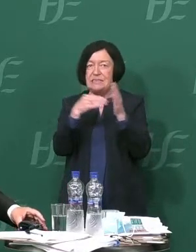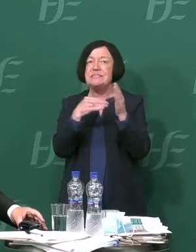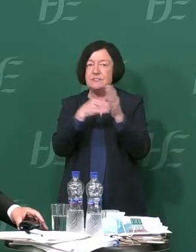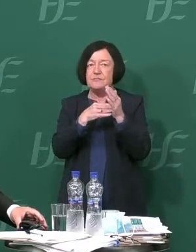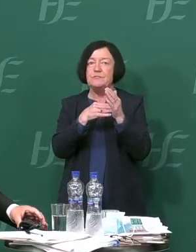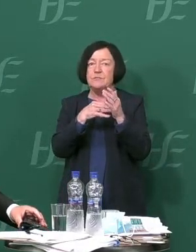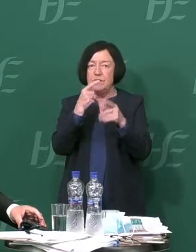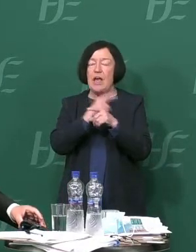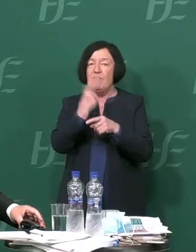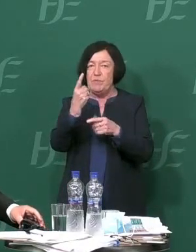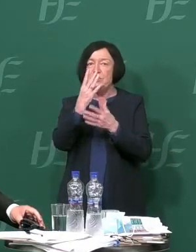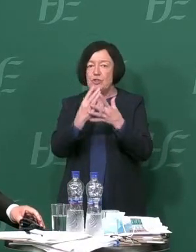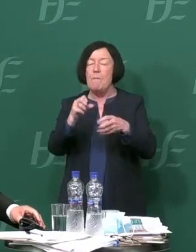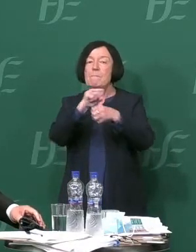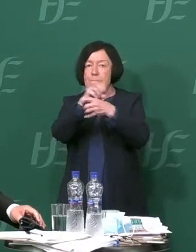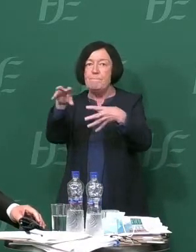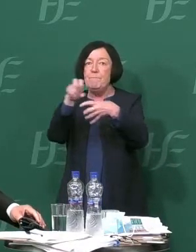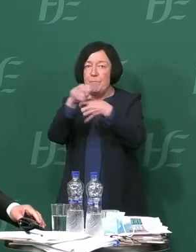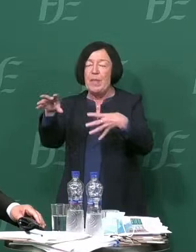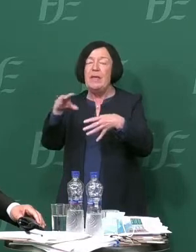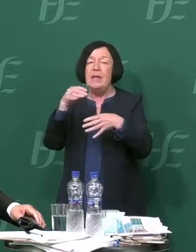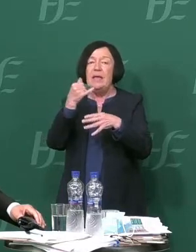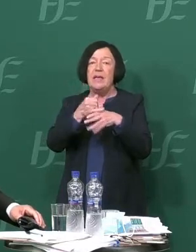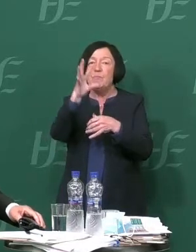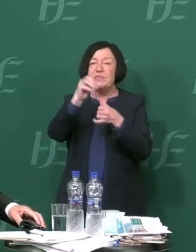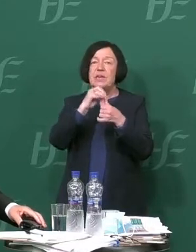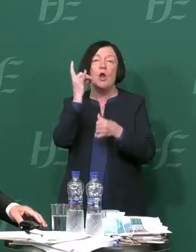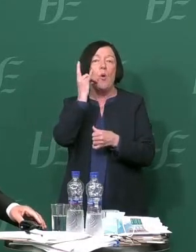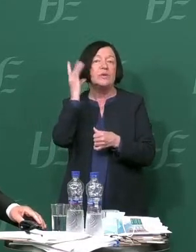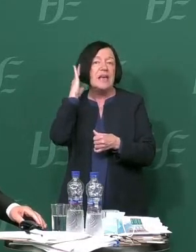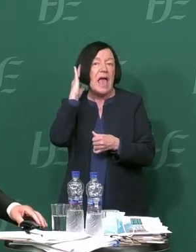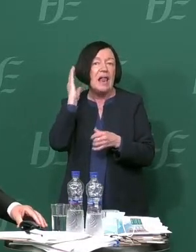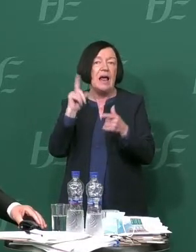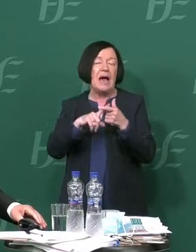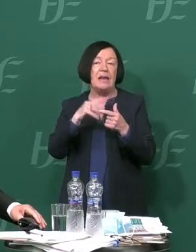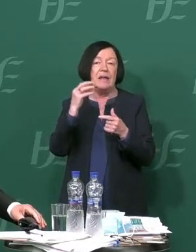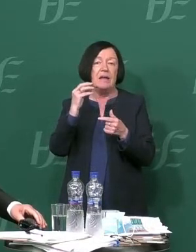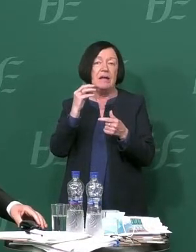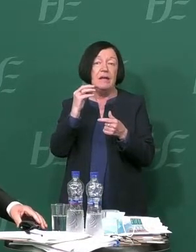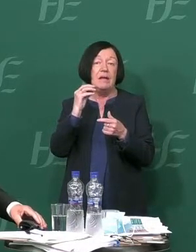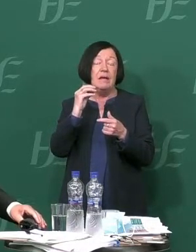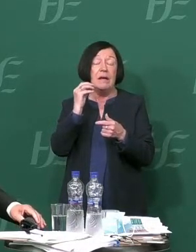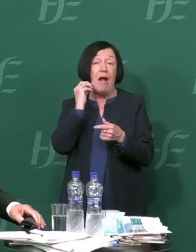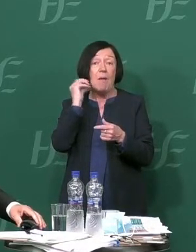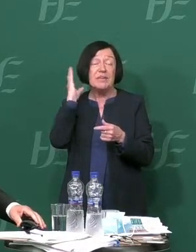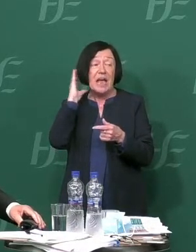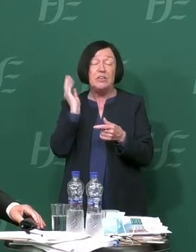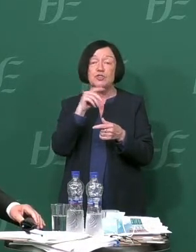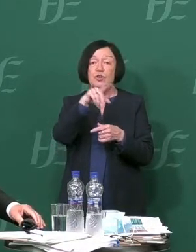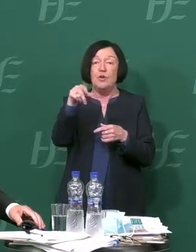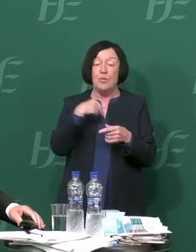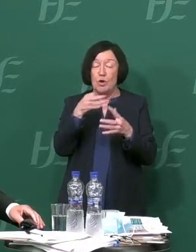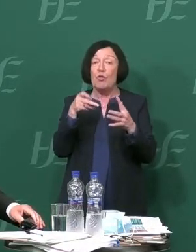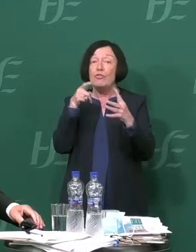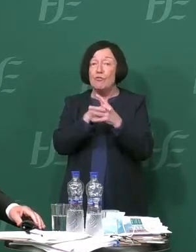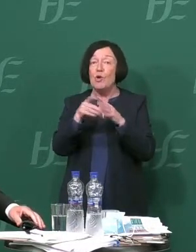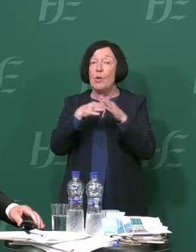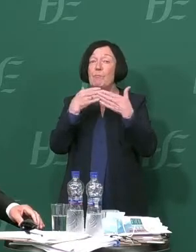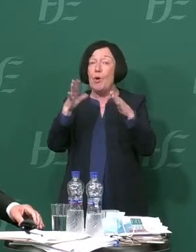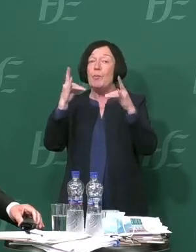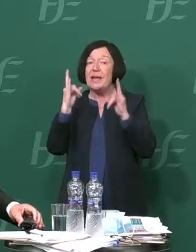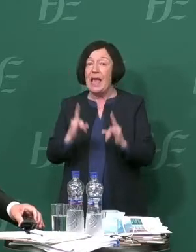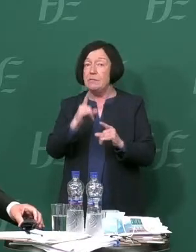been cases and outbreaks within particular hotels and accommodation. When we go through them with public